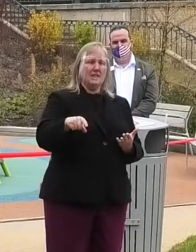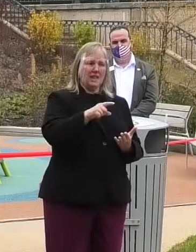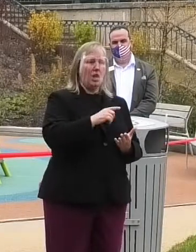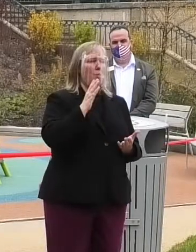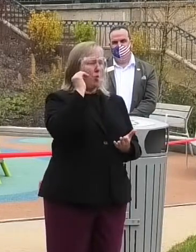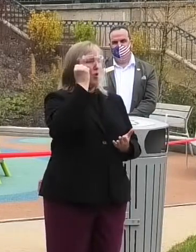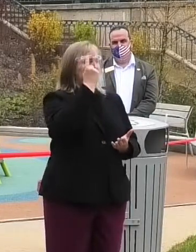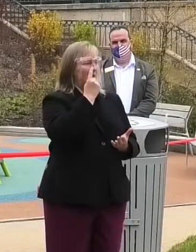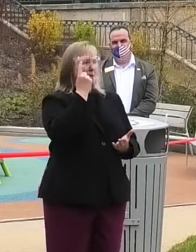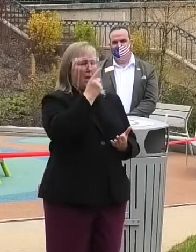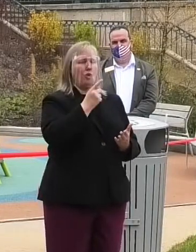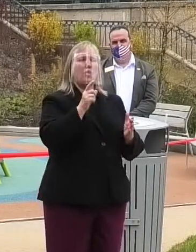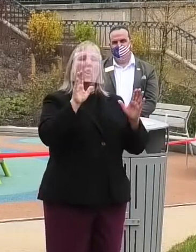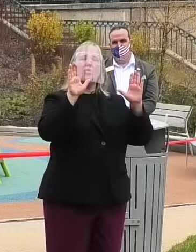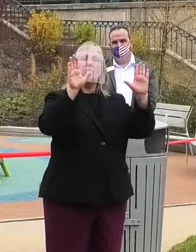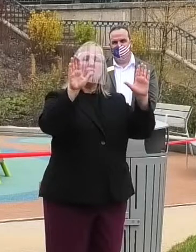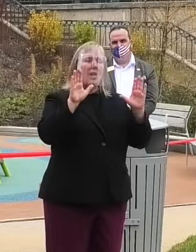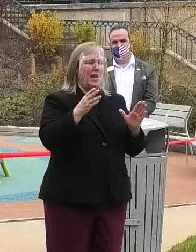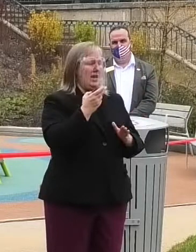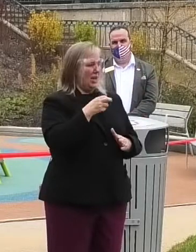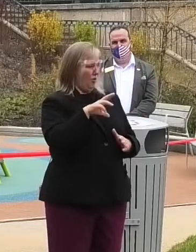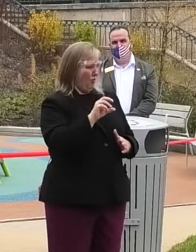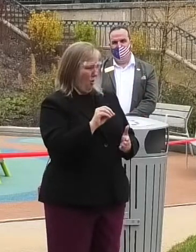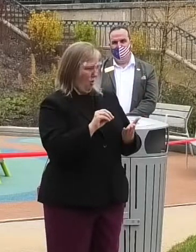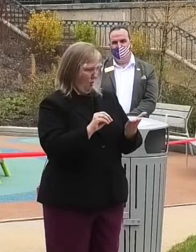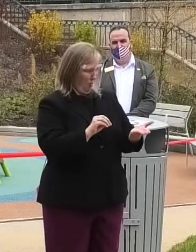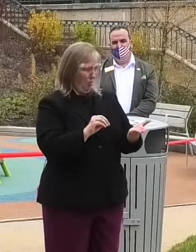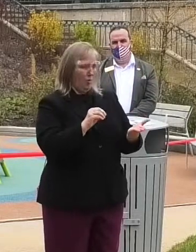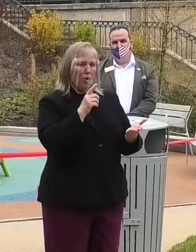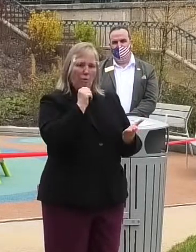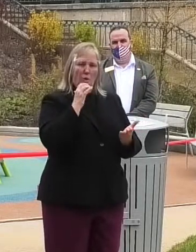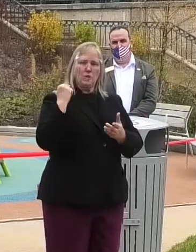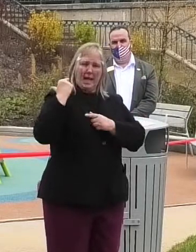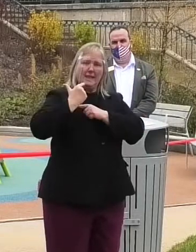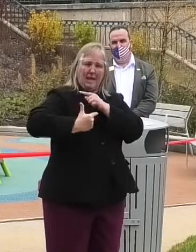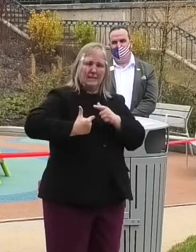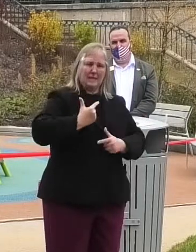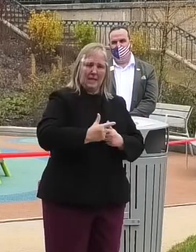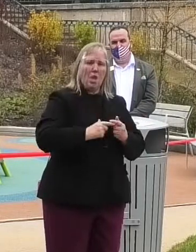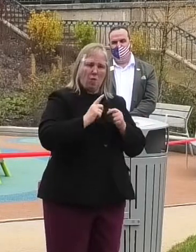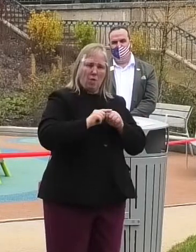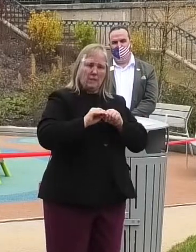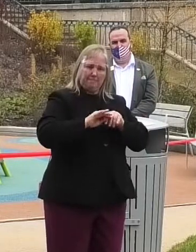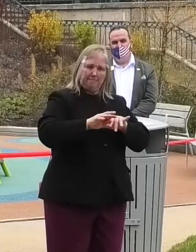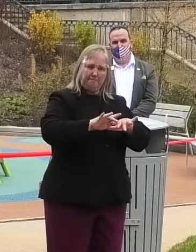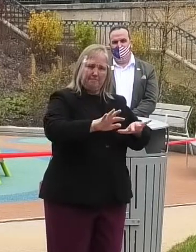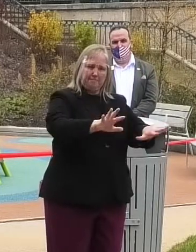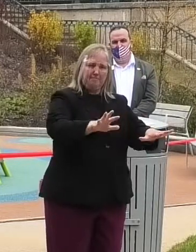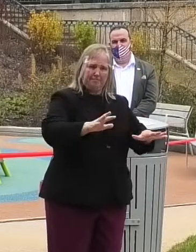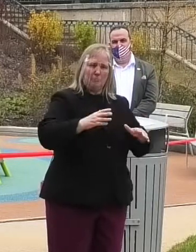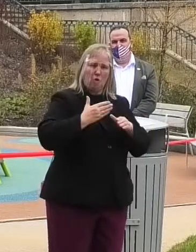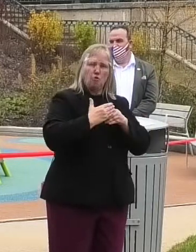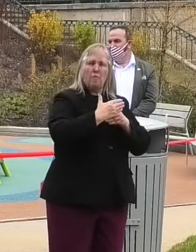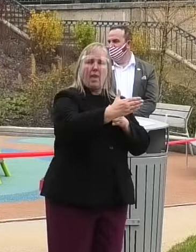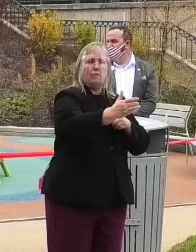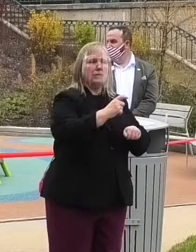about a great hero whose legacy will reverberate throughout time.